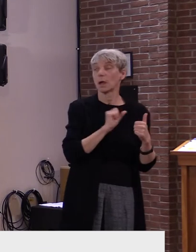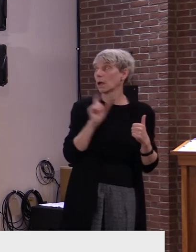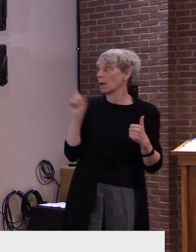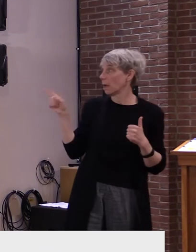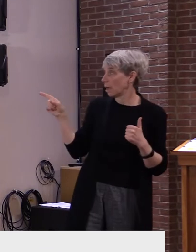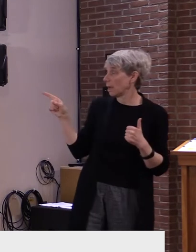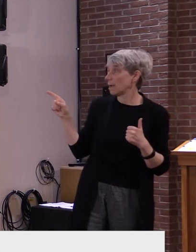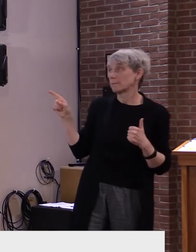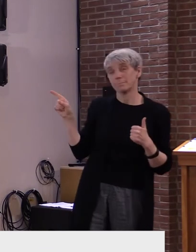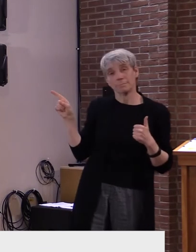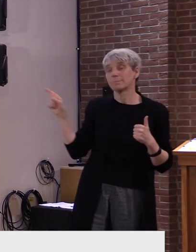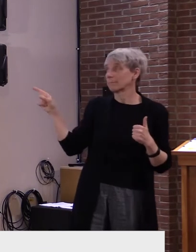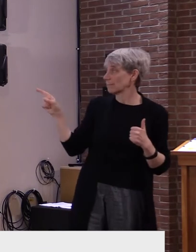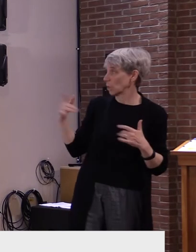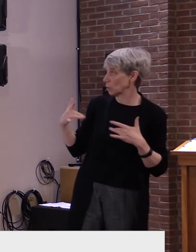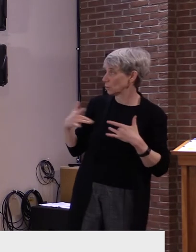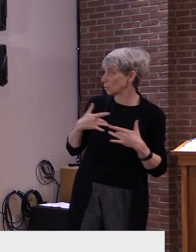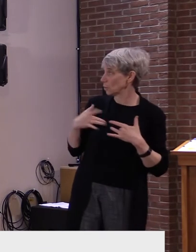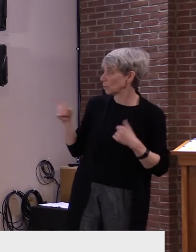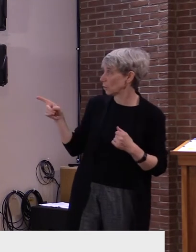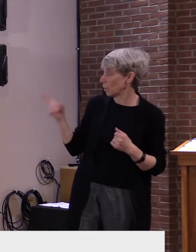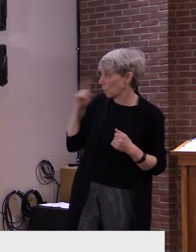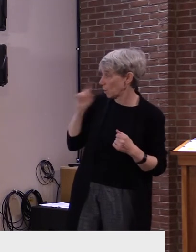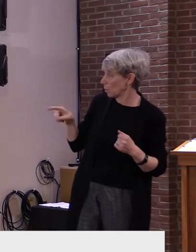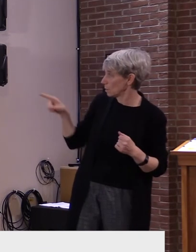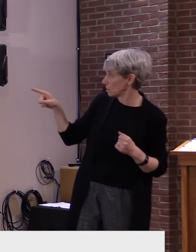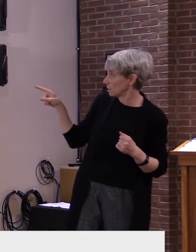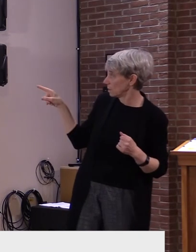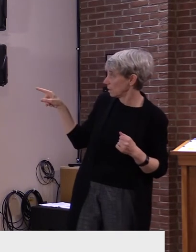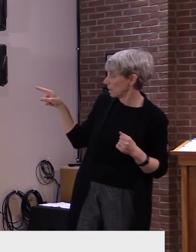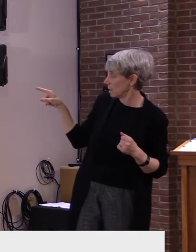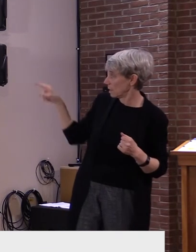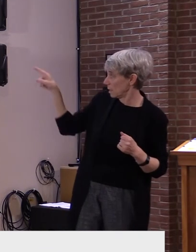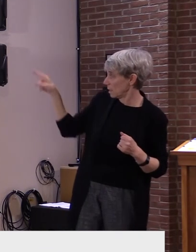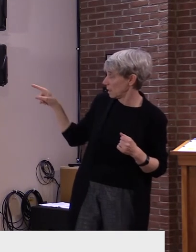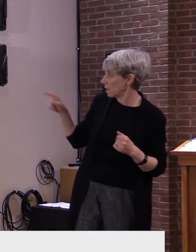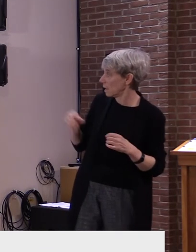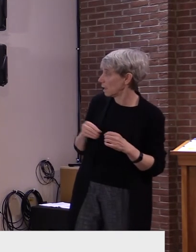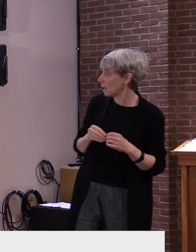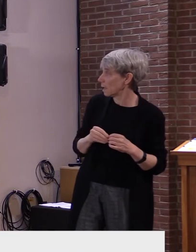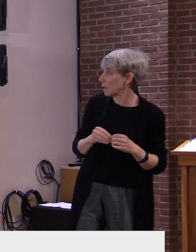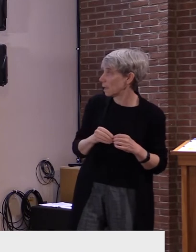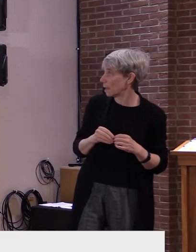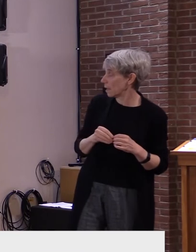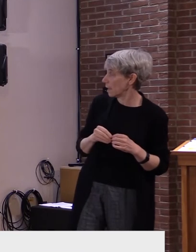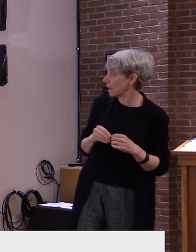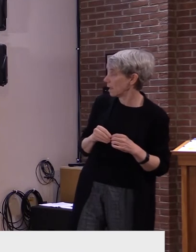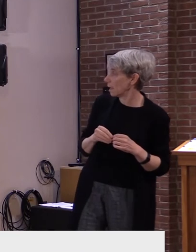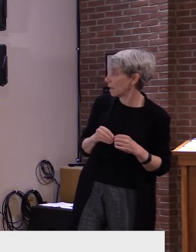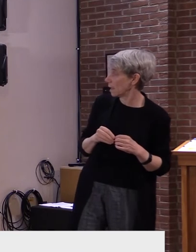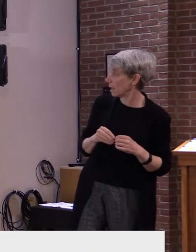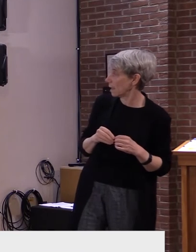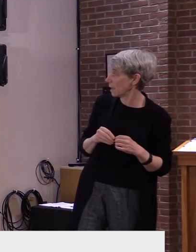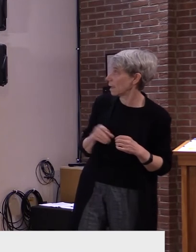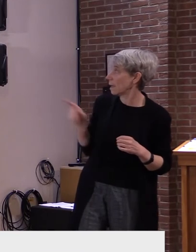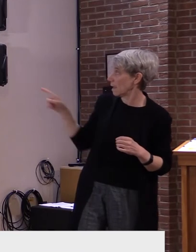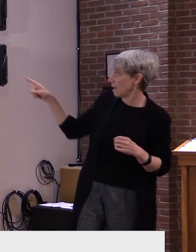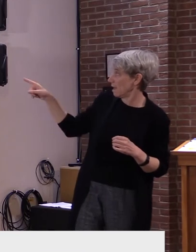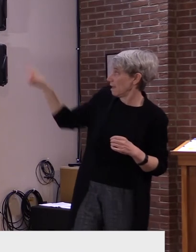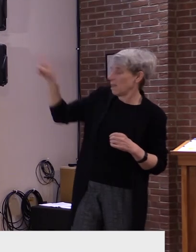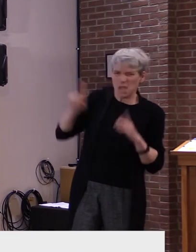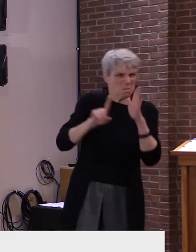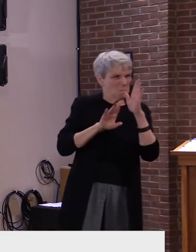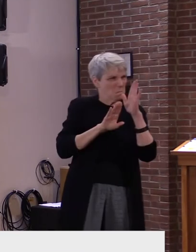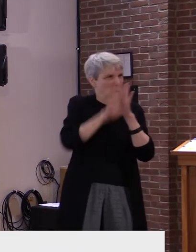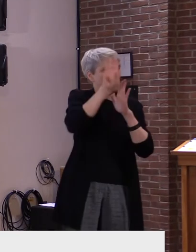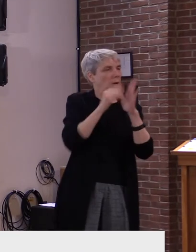some cause for concern as for the first time the average age reached 50 years old for the first time since may